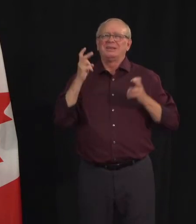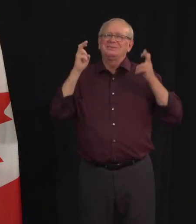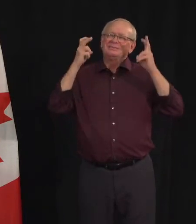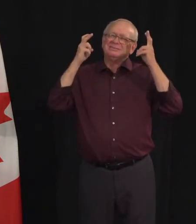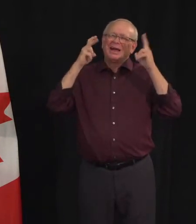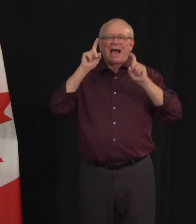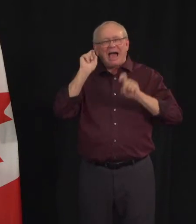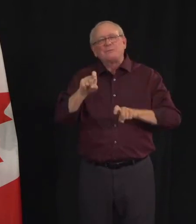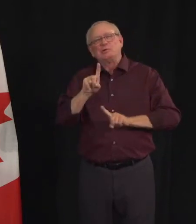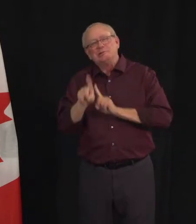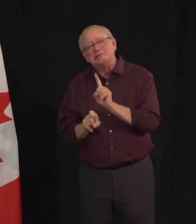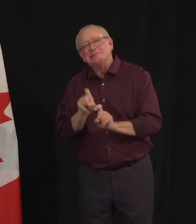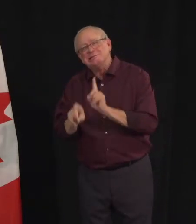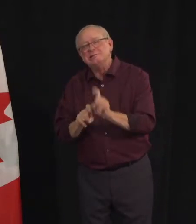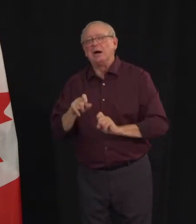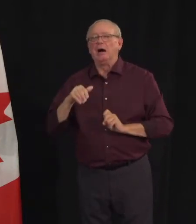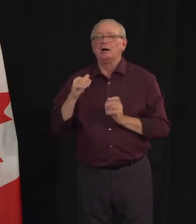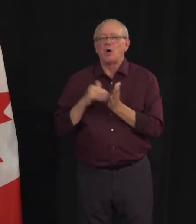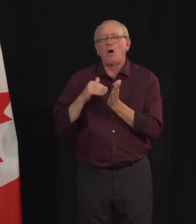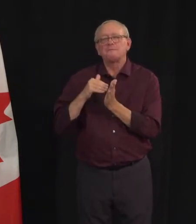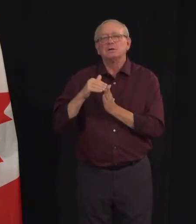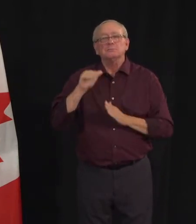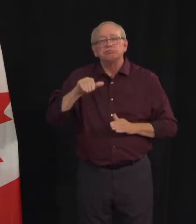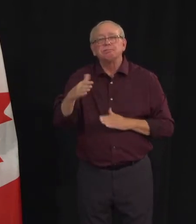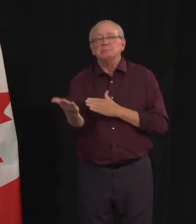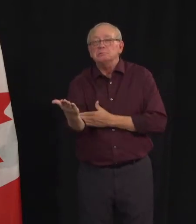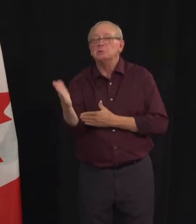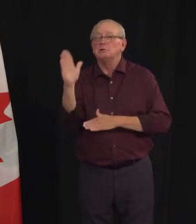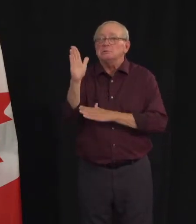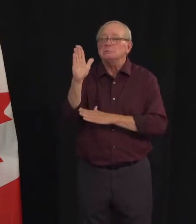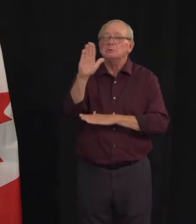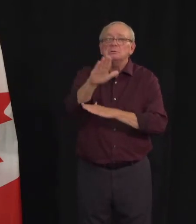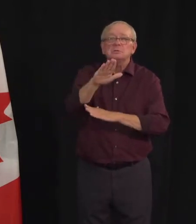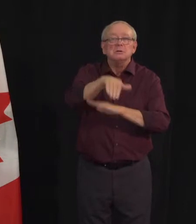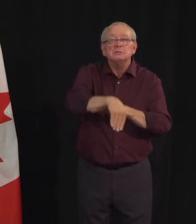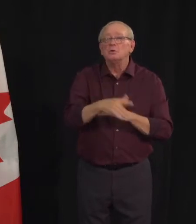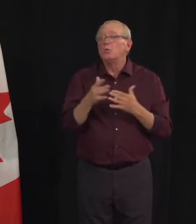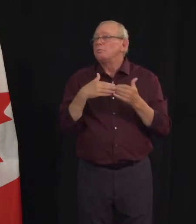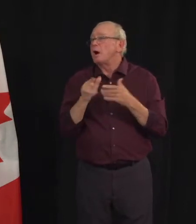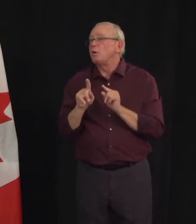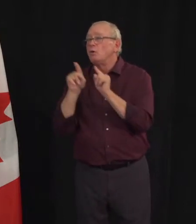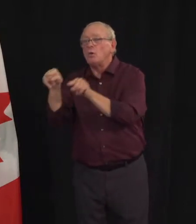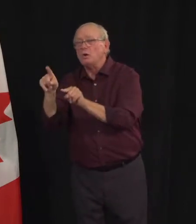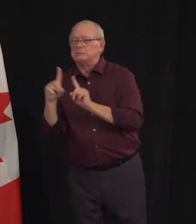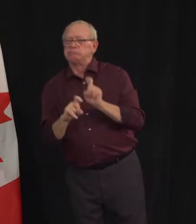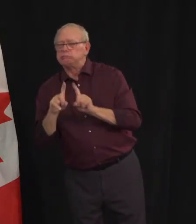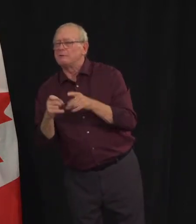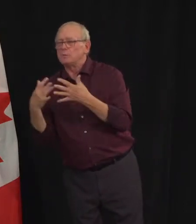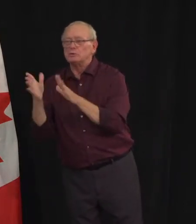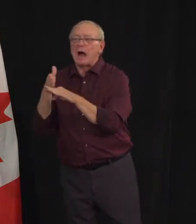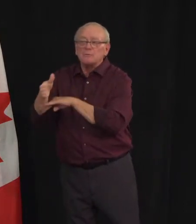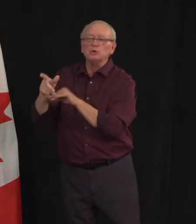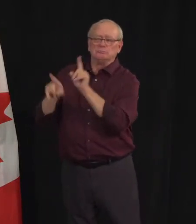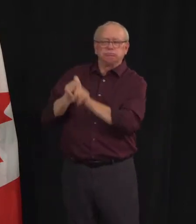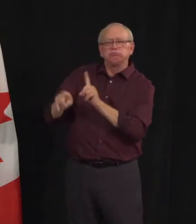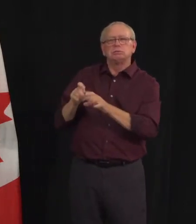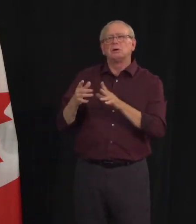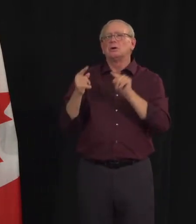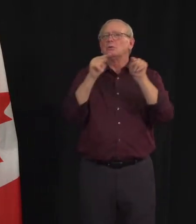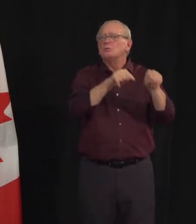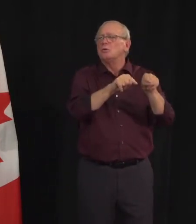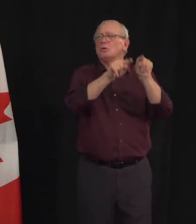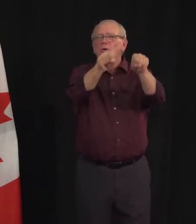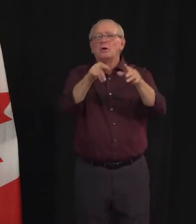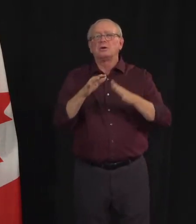depends on parents' ability to consider who in their more personal cohort might be at higher risk. And with